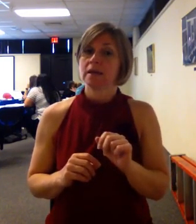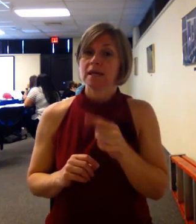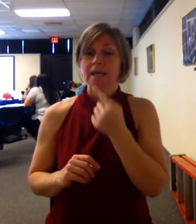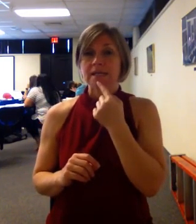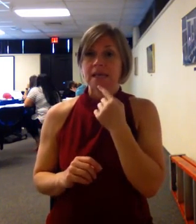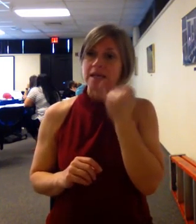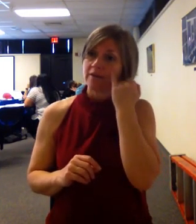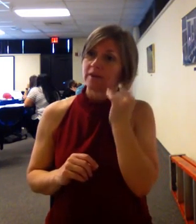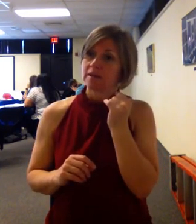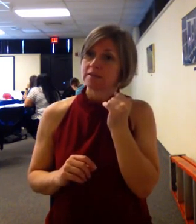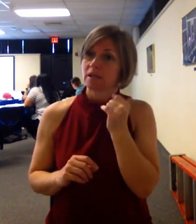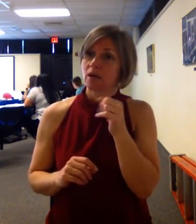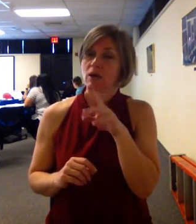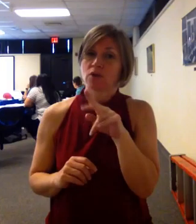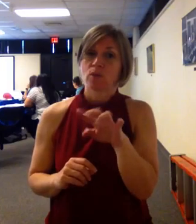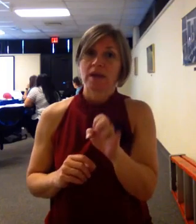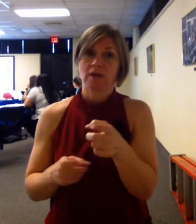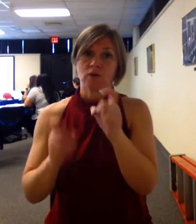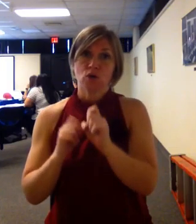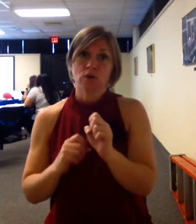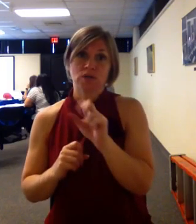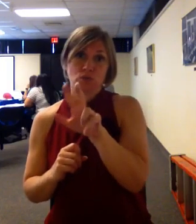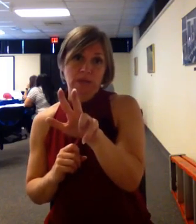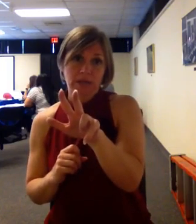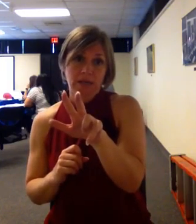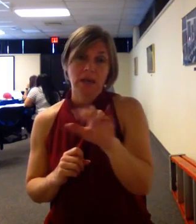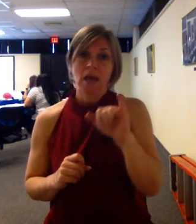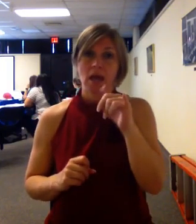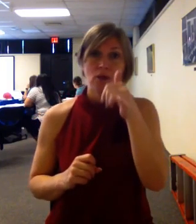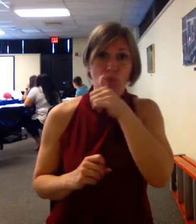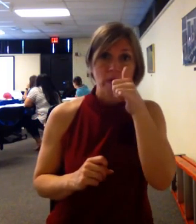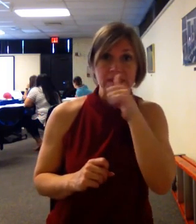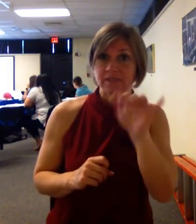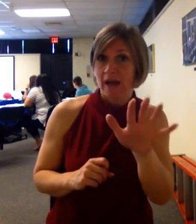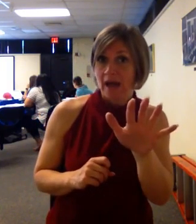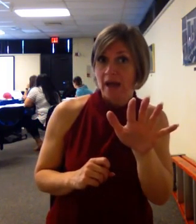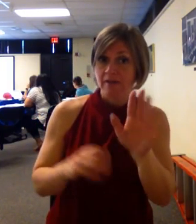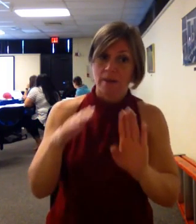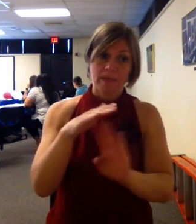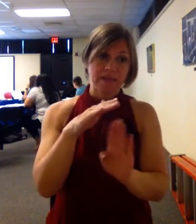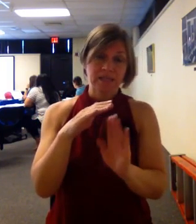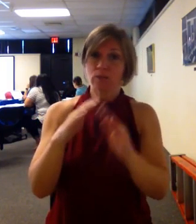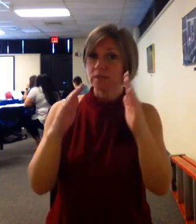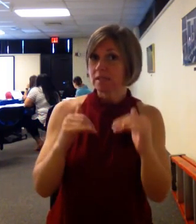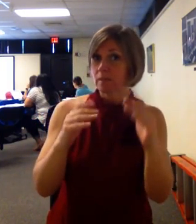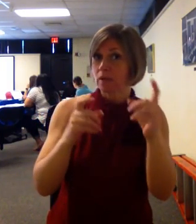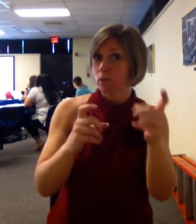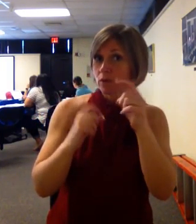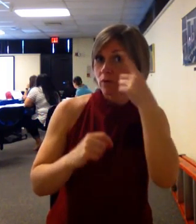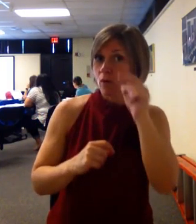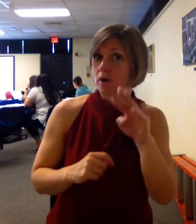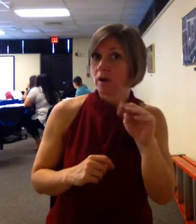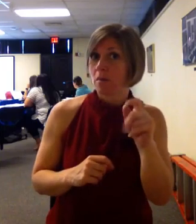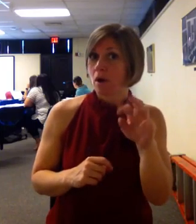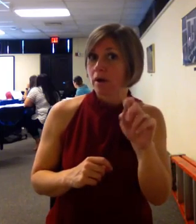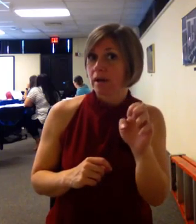3 and the risk premium is 5, then basically what is the expected return for the market? So if you